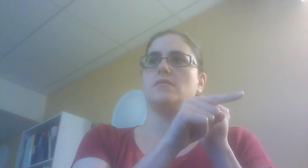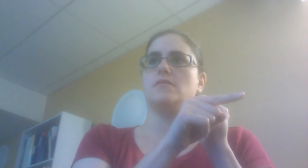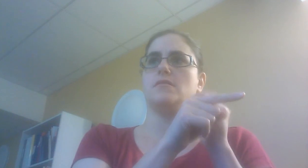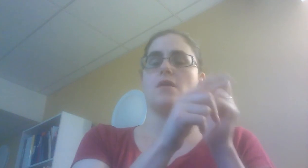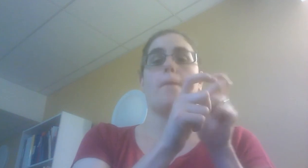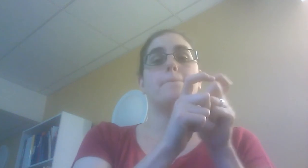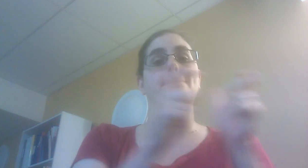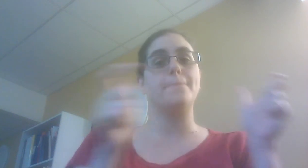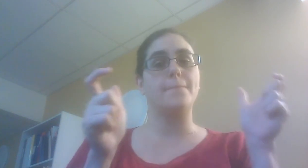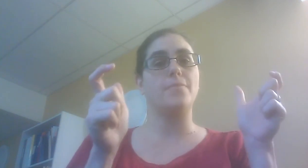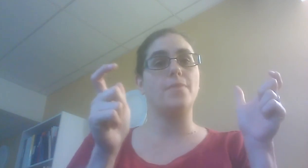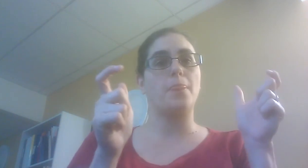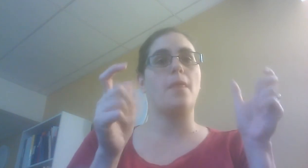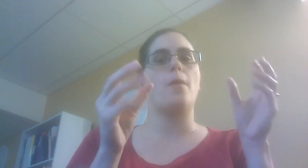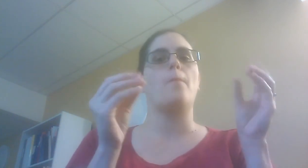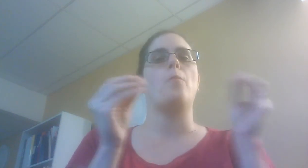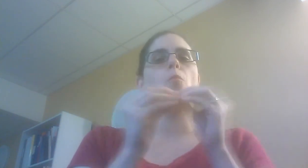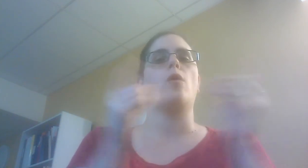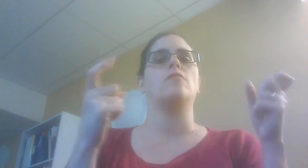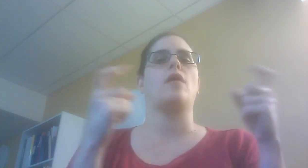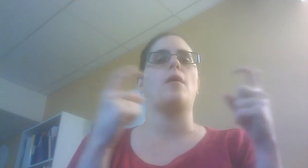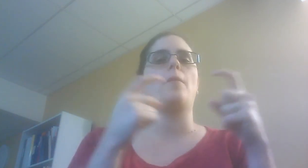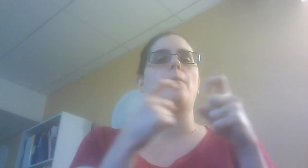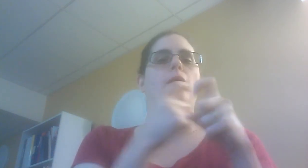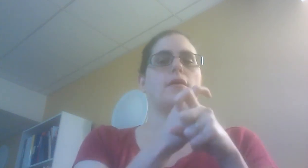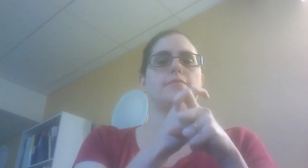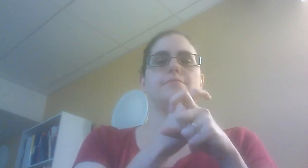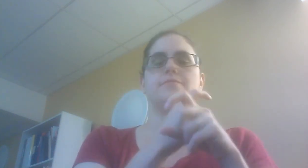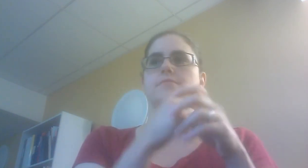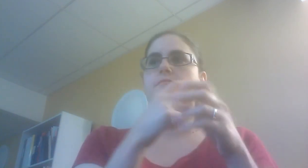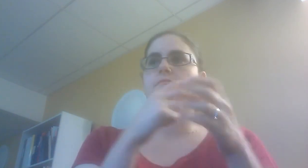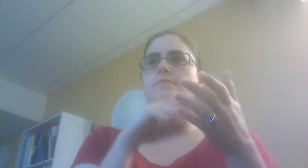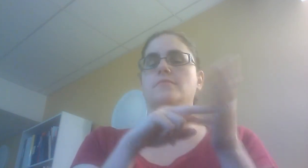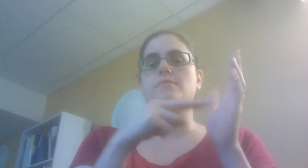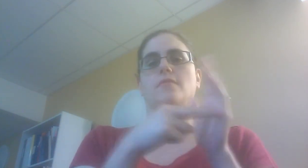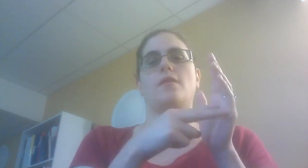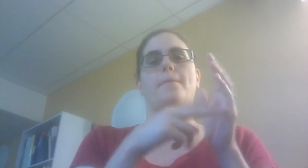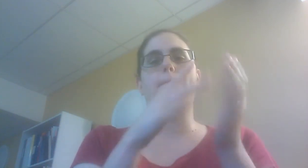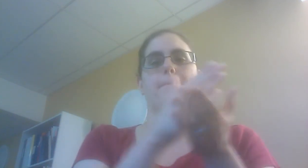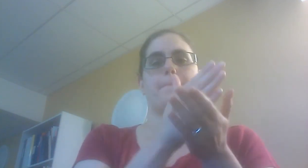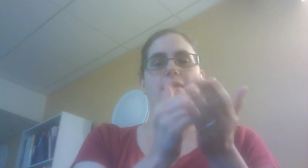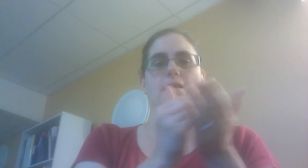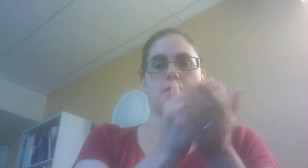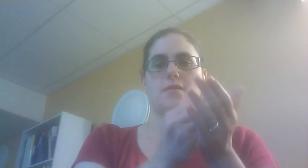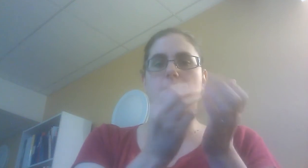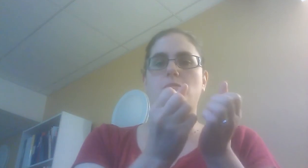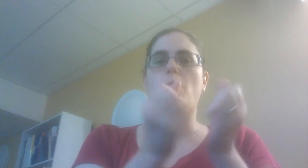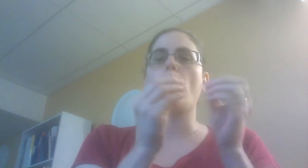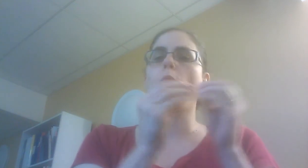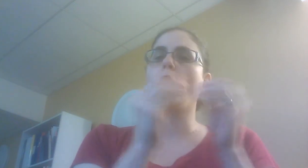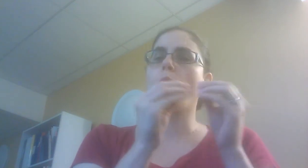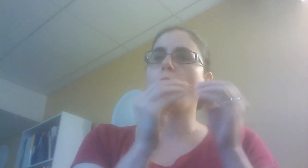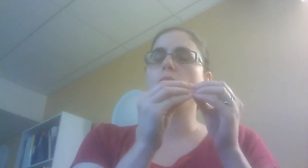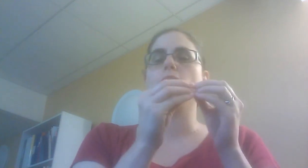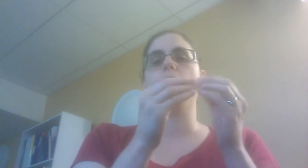larger, they're more complex, and again, complexity means more pieces can be added, more components are